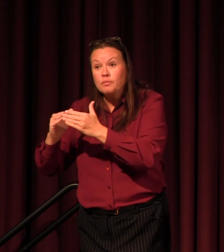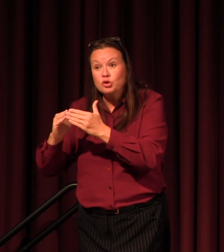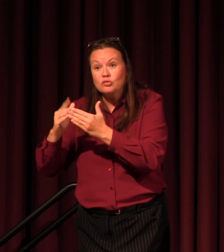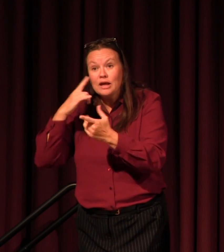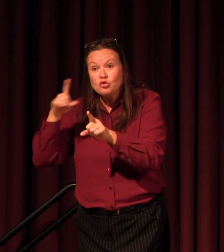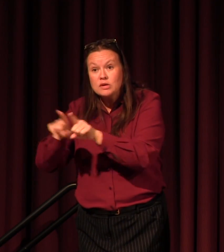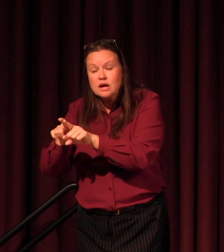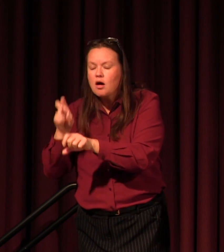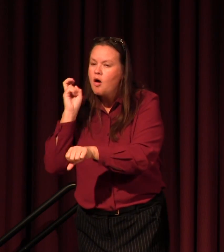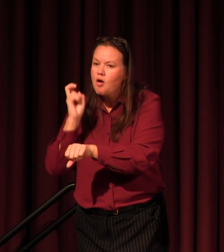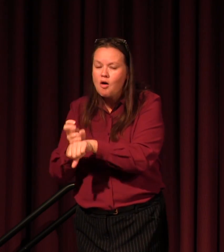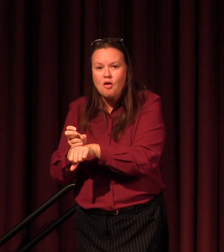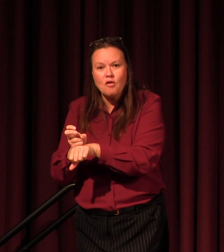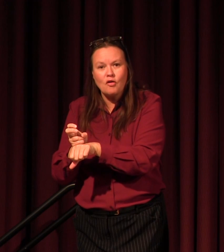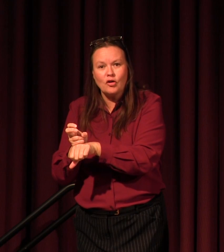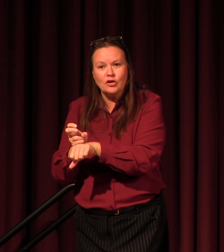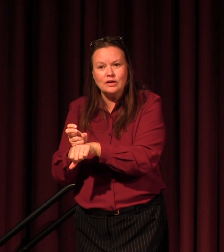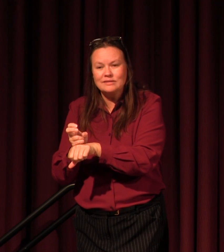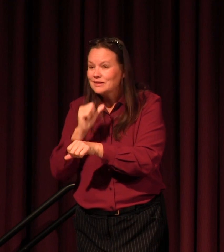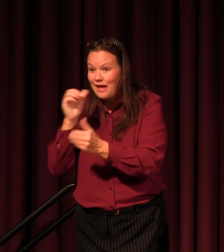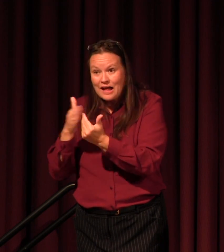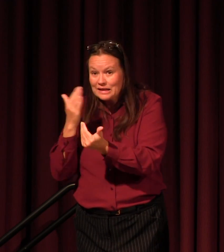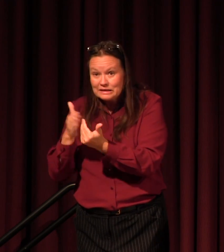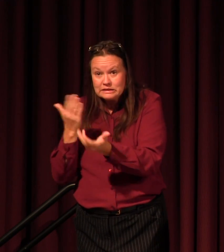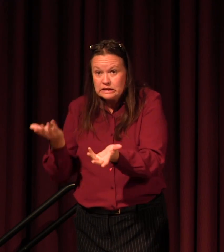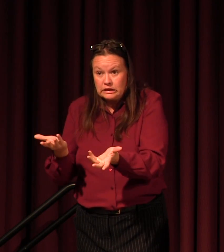If it was easy, it wouldn't be a thing.